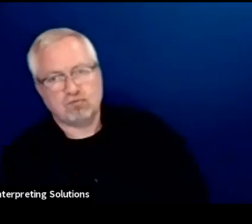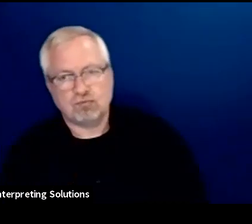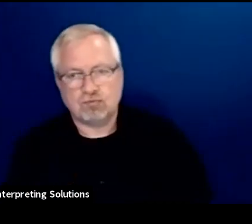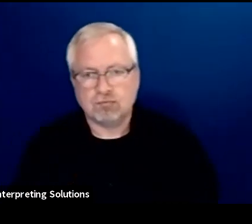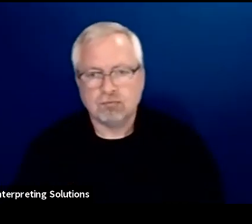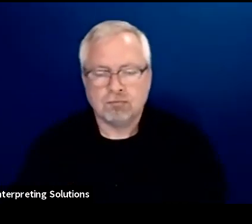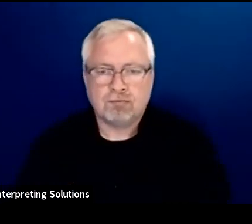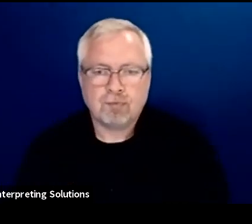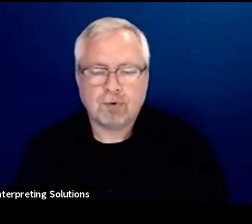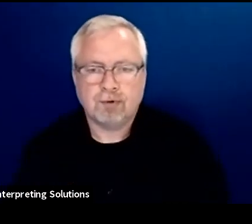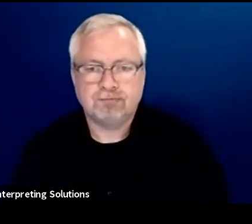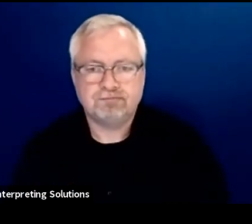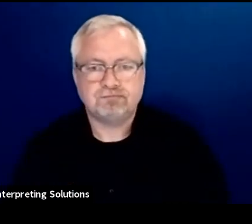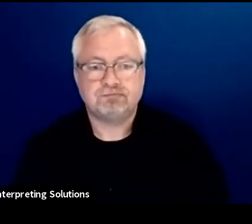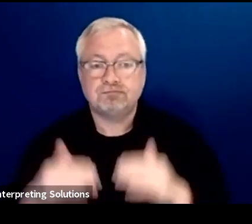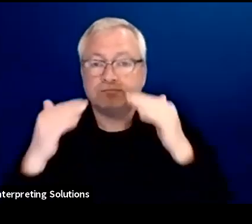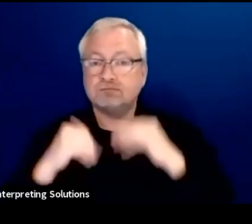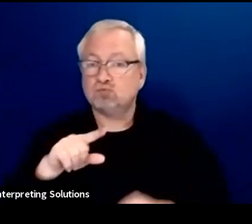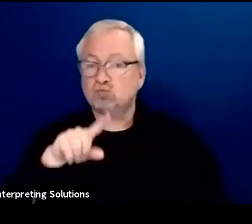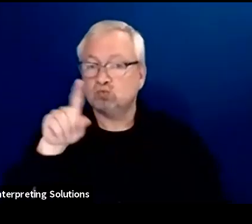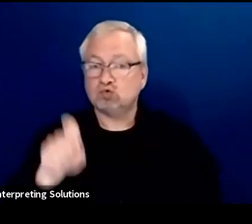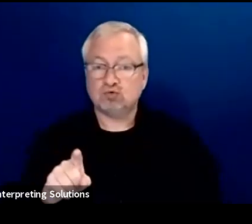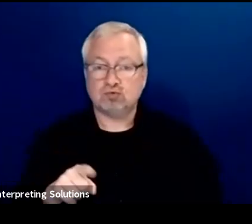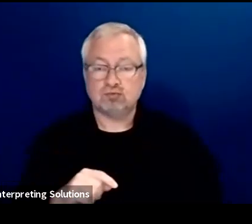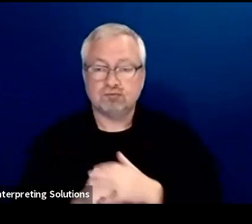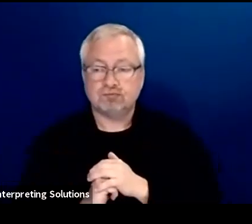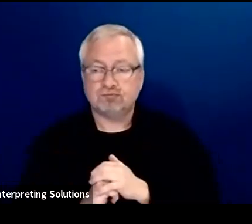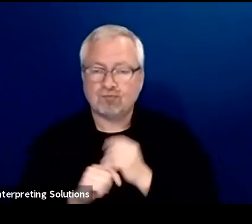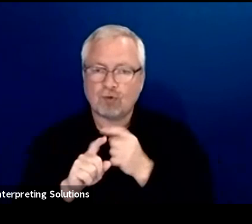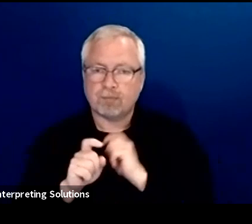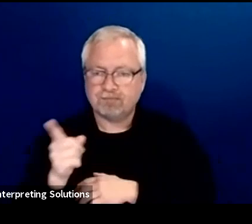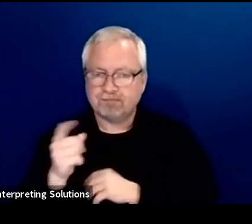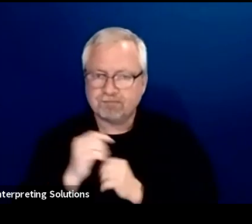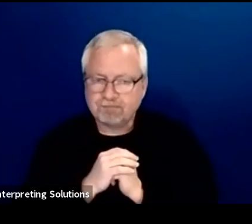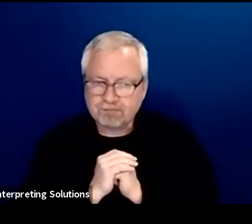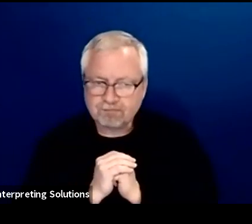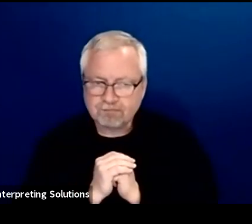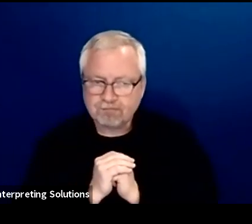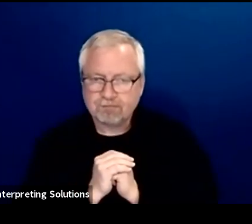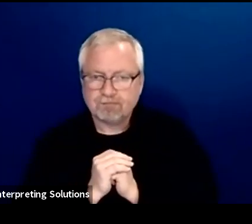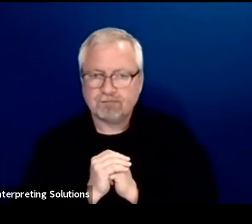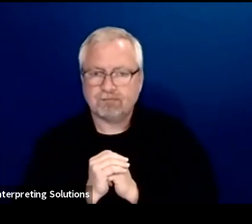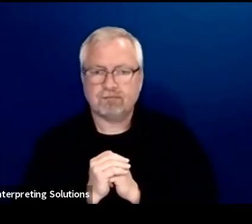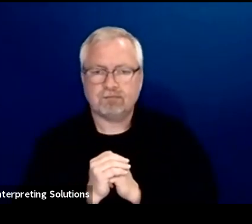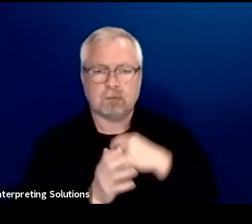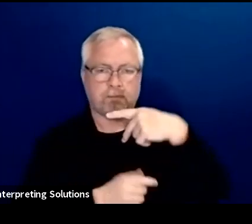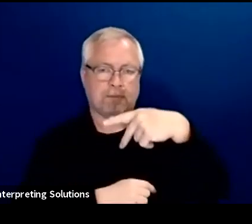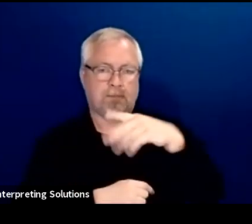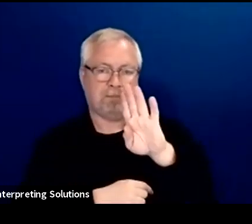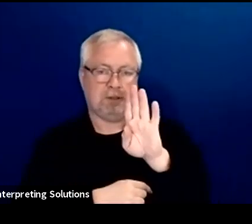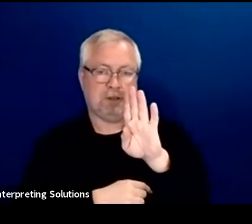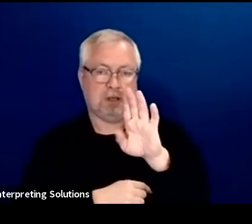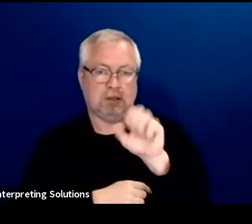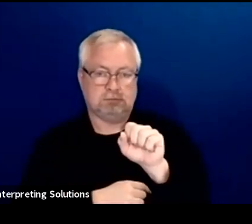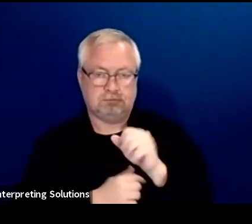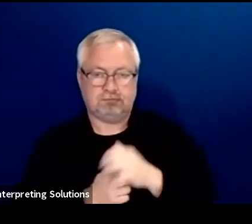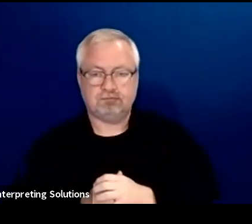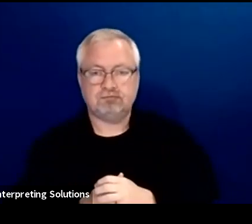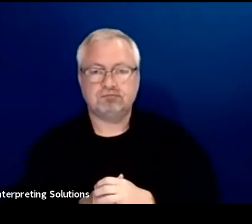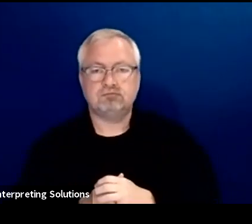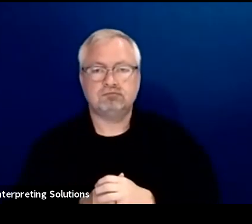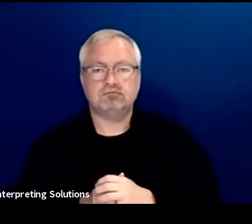Your next question comes from the line of Mary Hammer from PBS. Your line is now open. Hello, Governor.